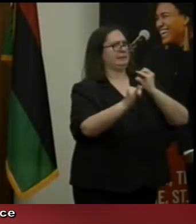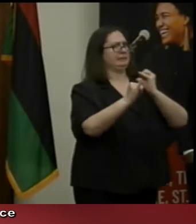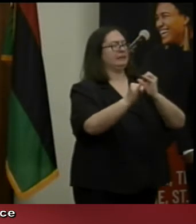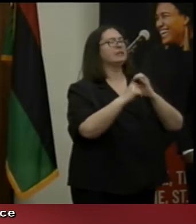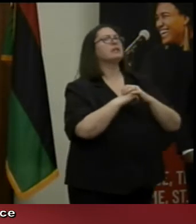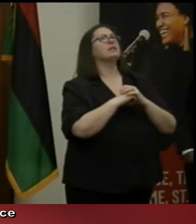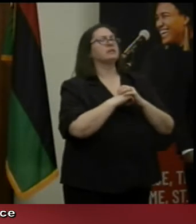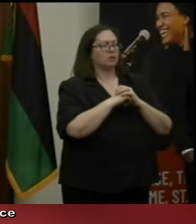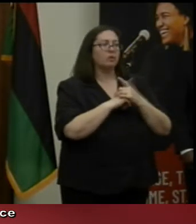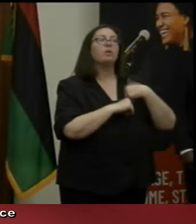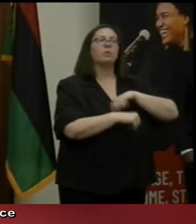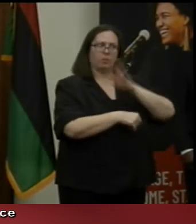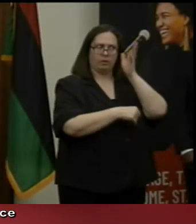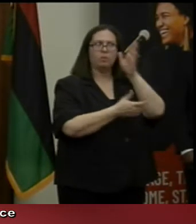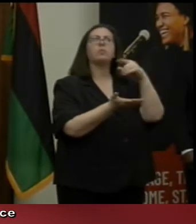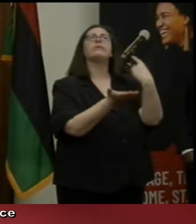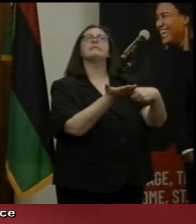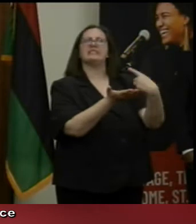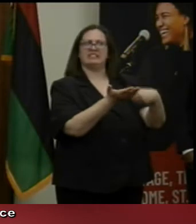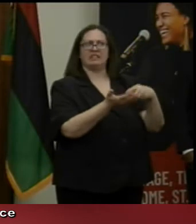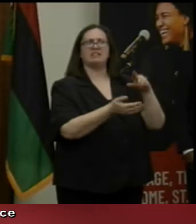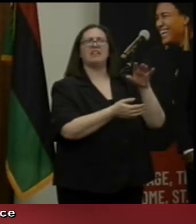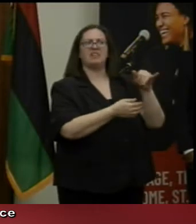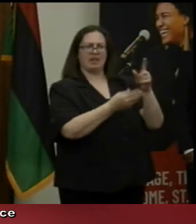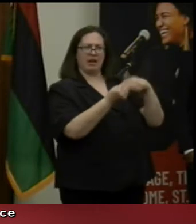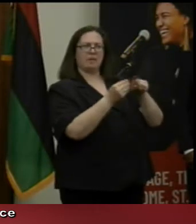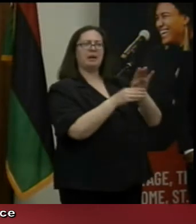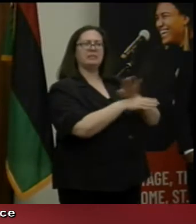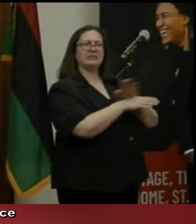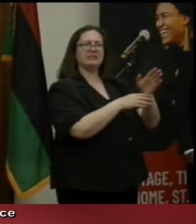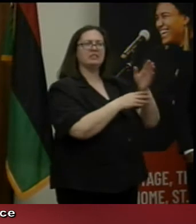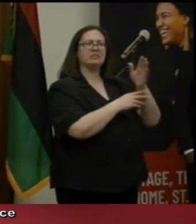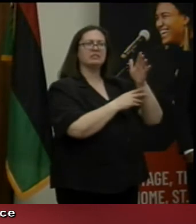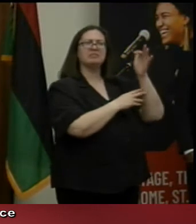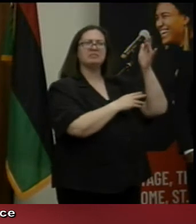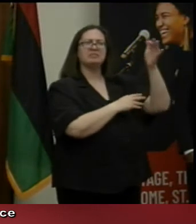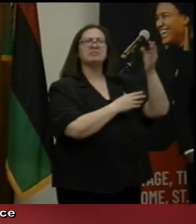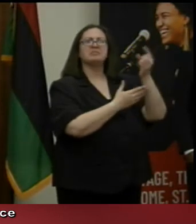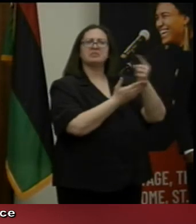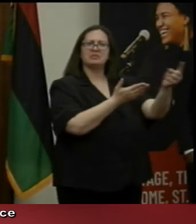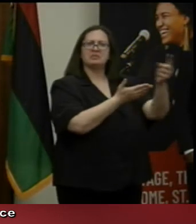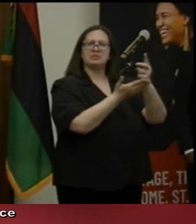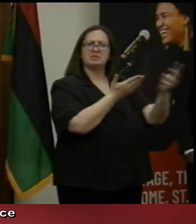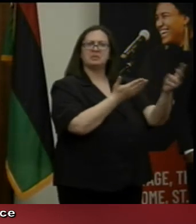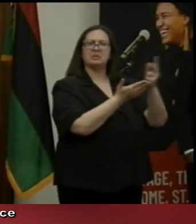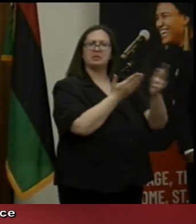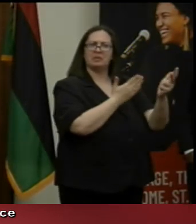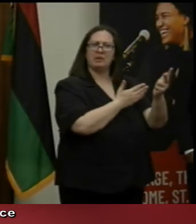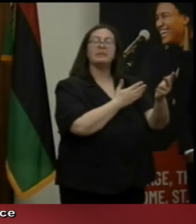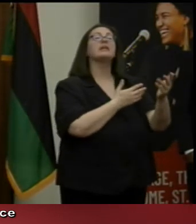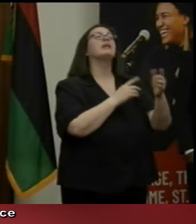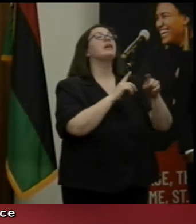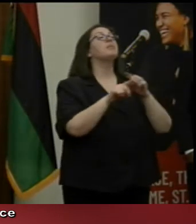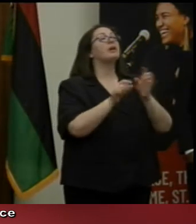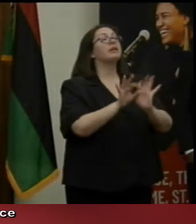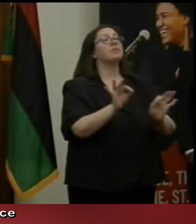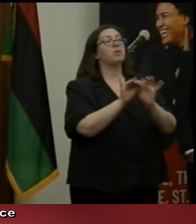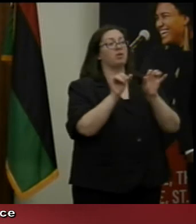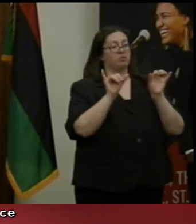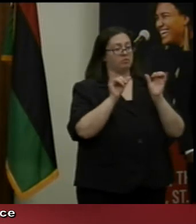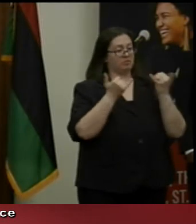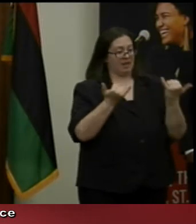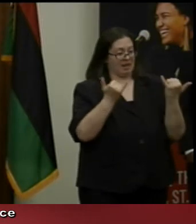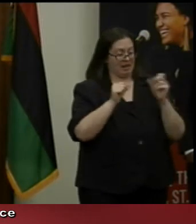more to say about that in the future weeks, but it is important for all of us right now to stay the course,